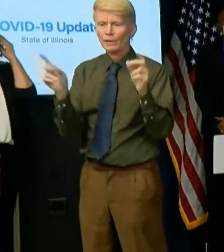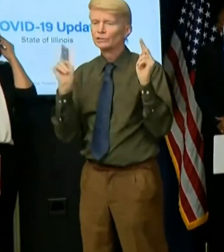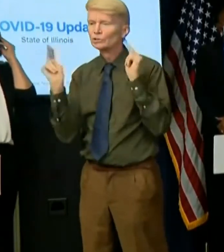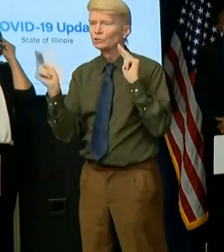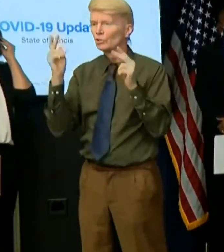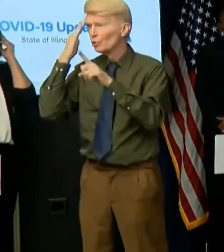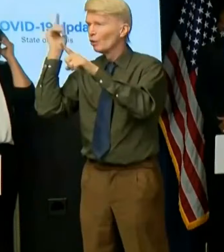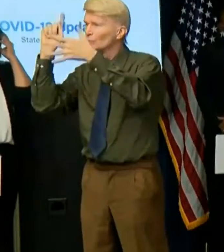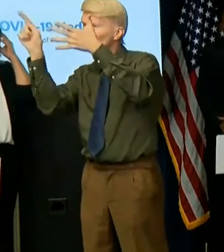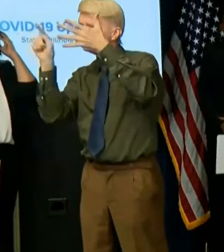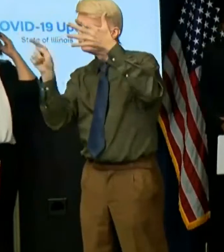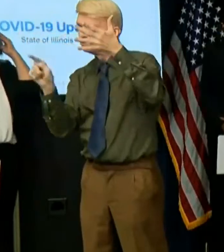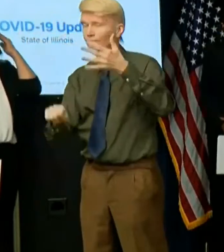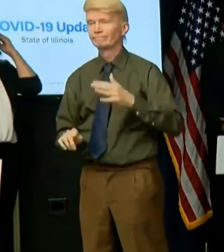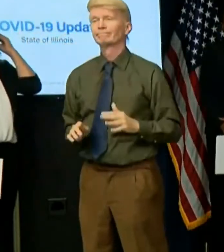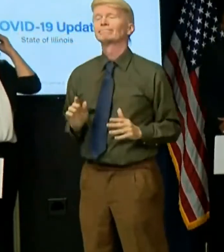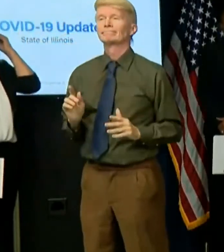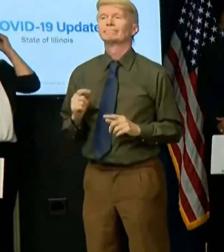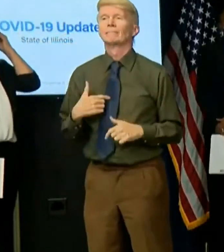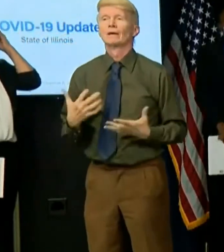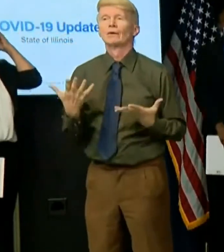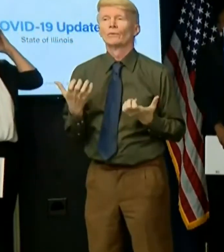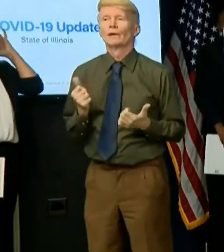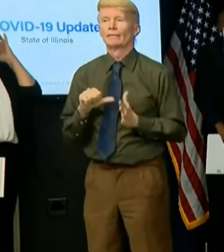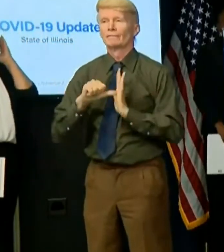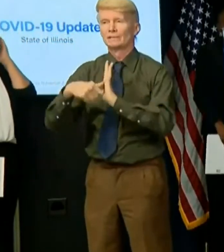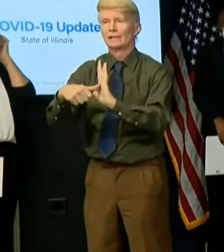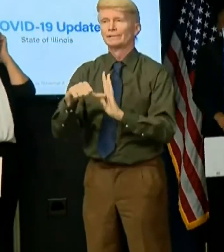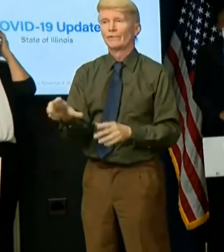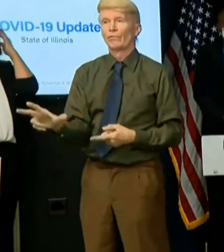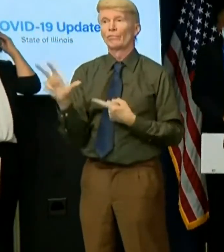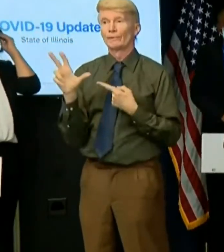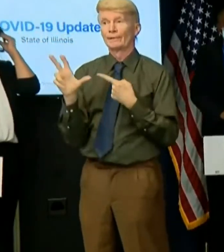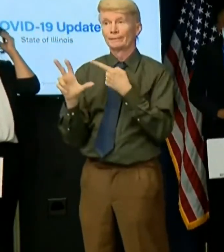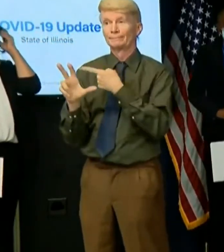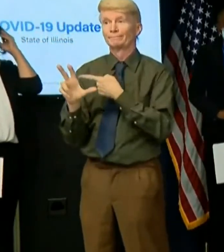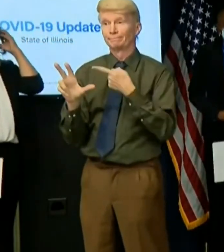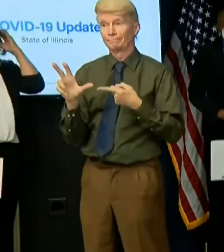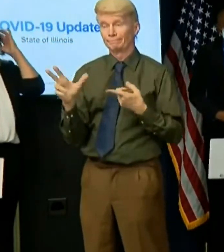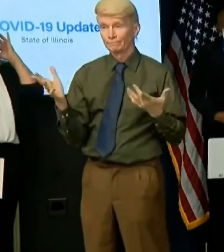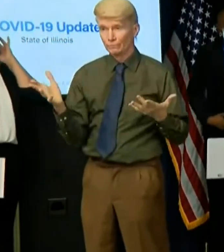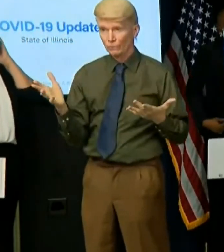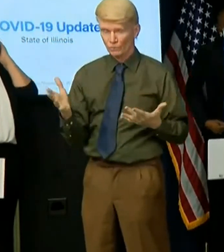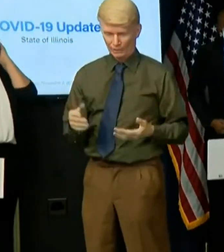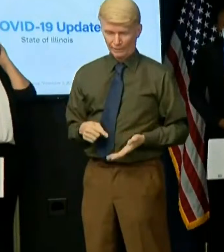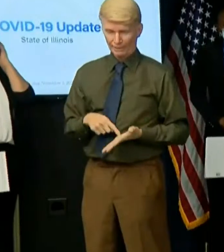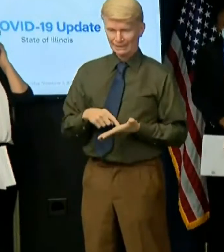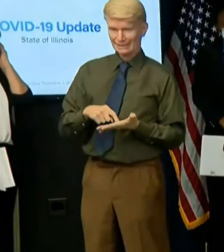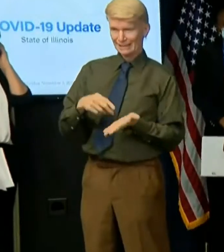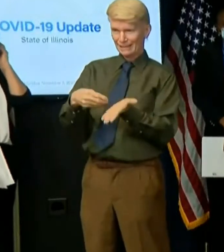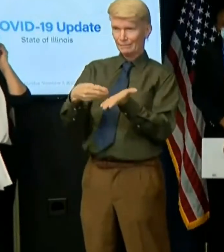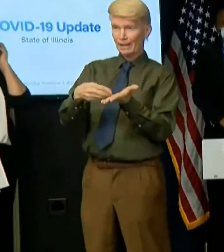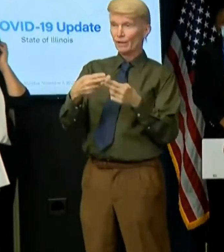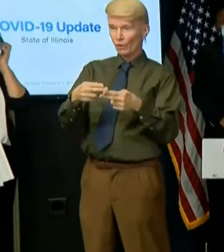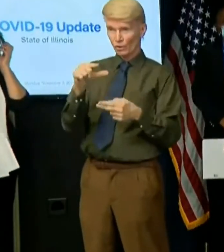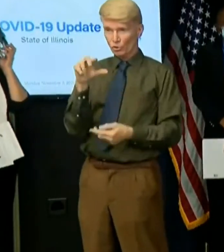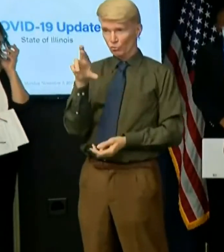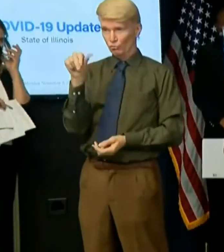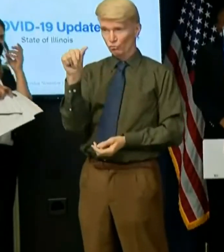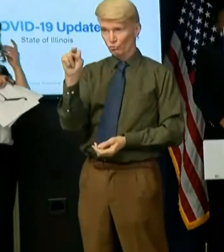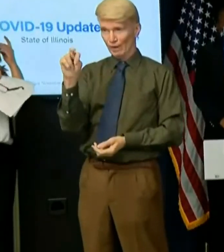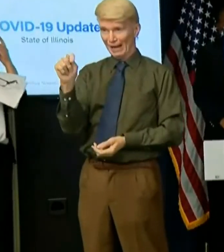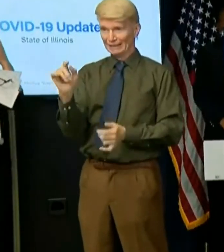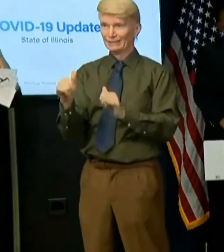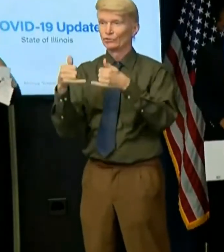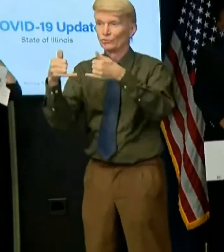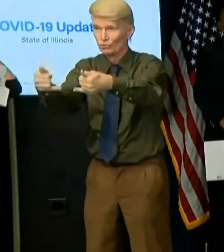sorts of opportunities. But let me emphasize three things. One, this is a grant, not a loan.